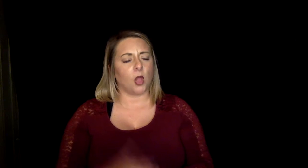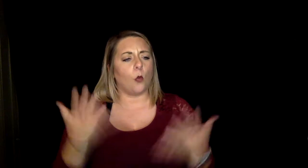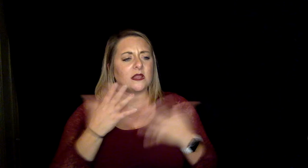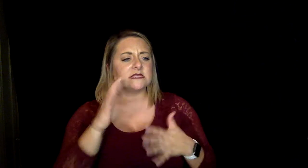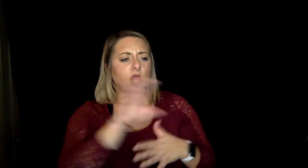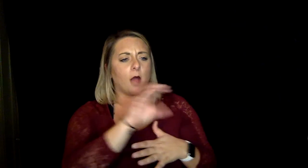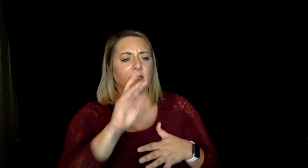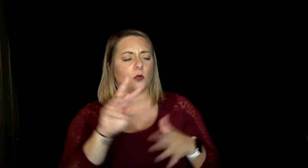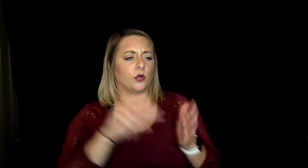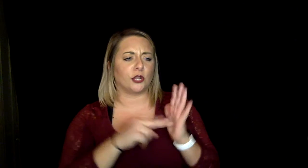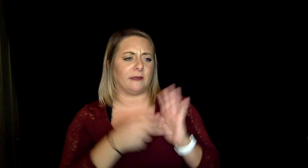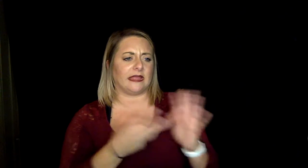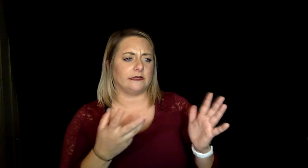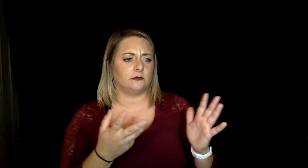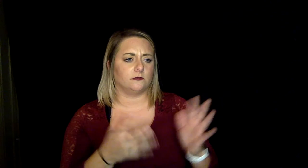What does a compound word mean?